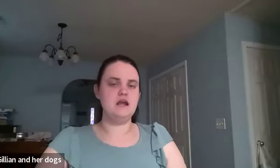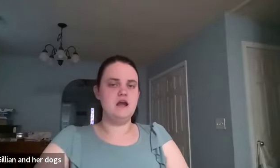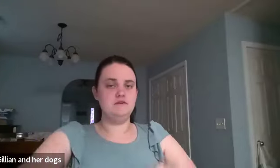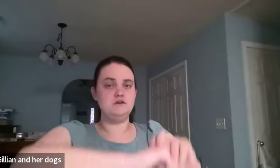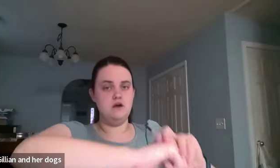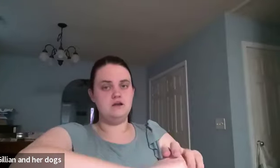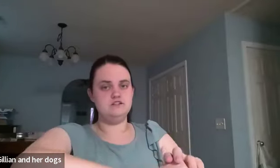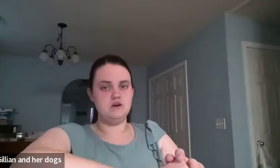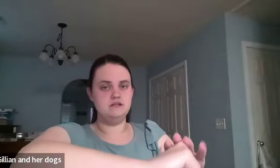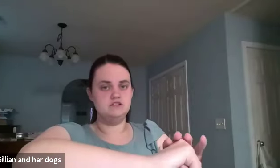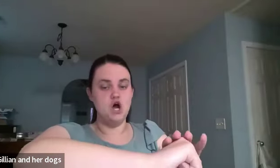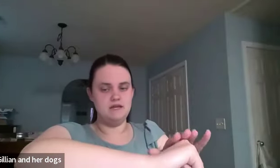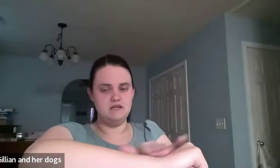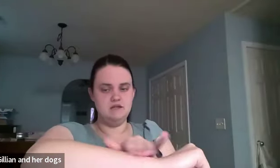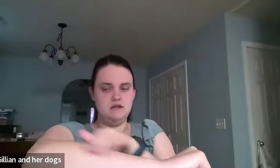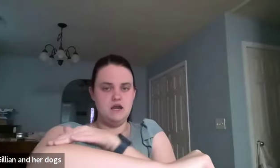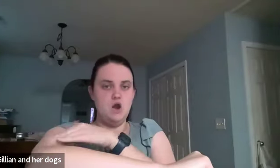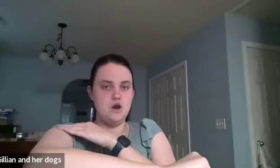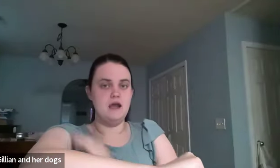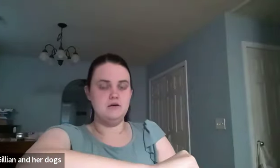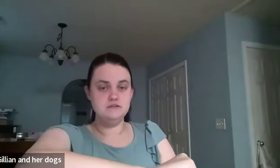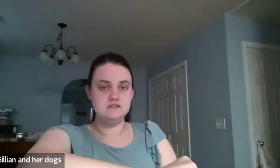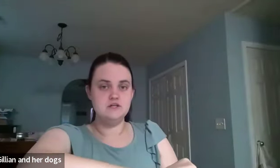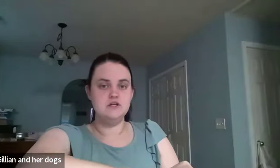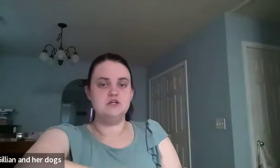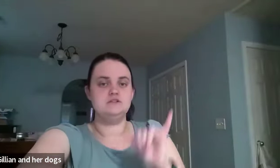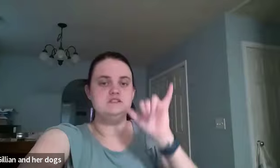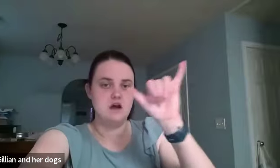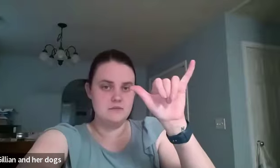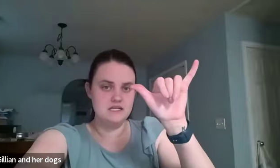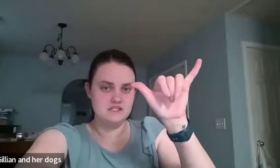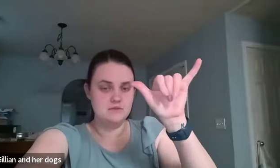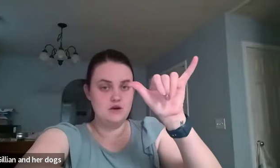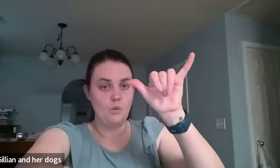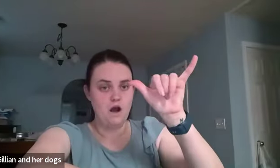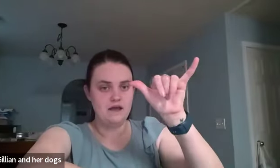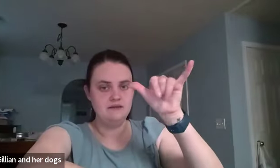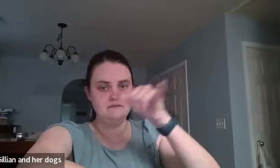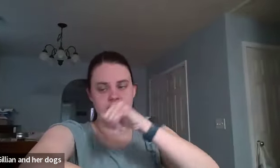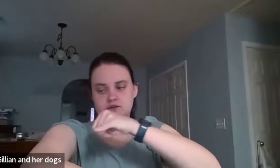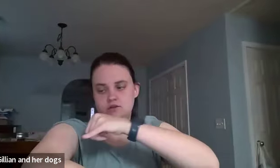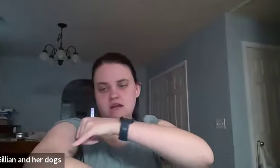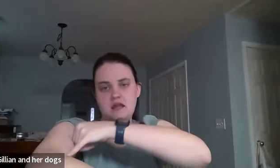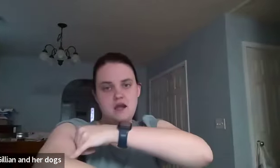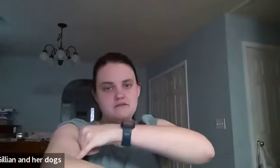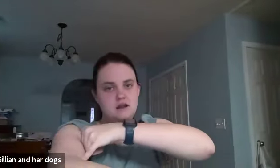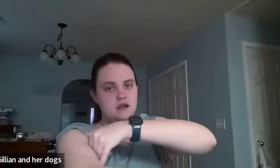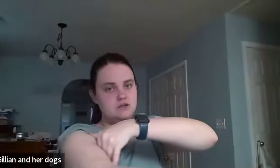going to have your non-dominant kind of arm out. Your dominant is going to be in a Y. You're going to have it at